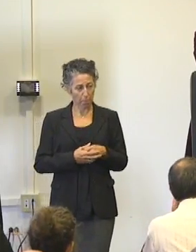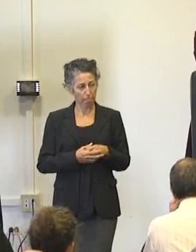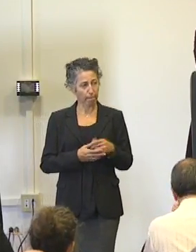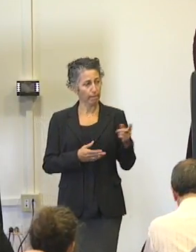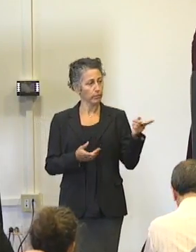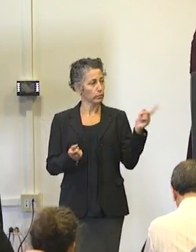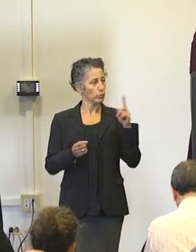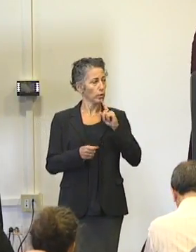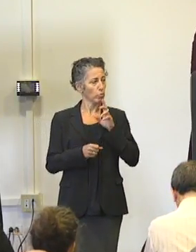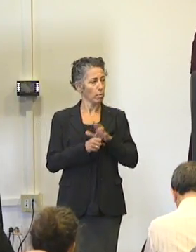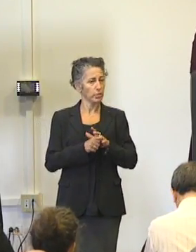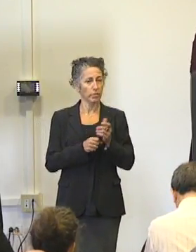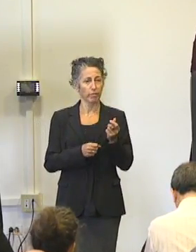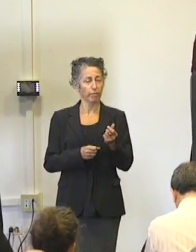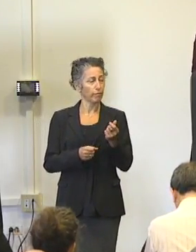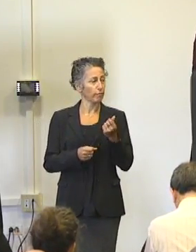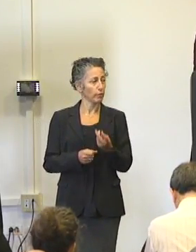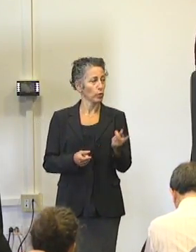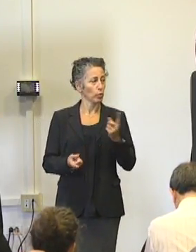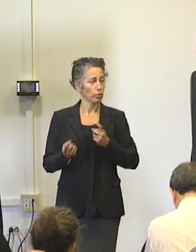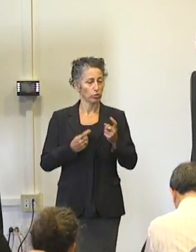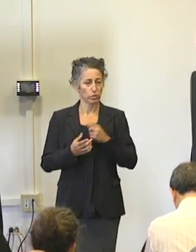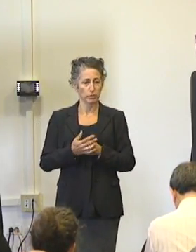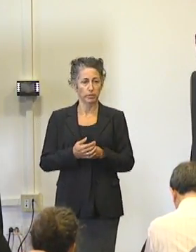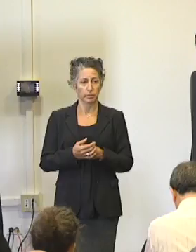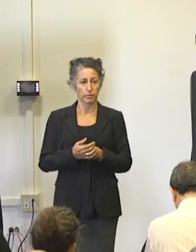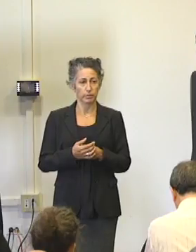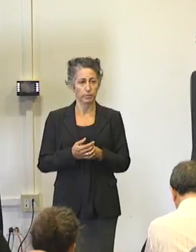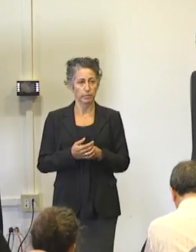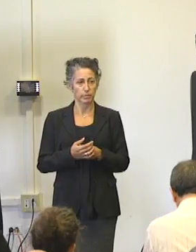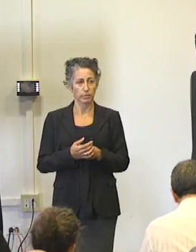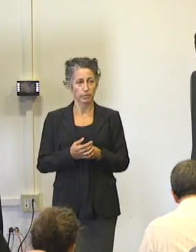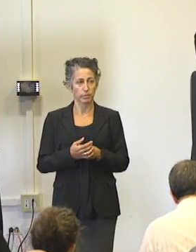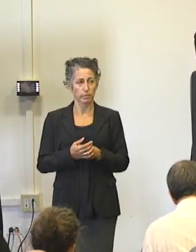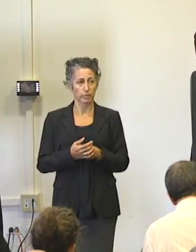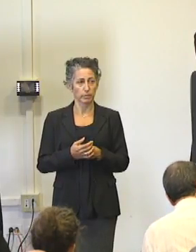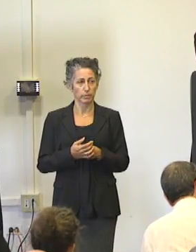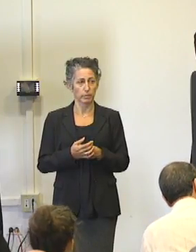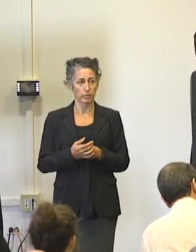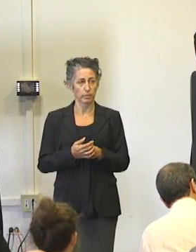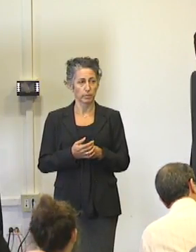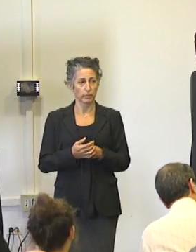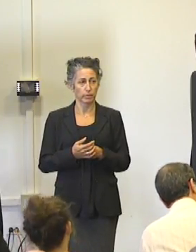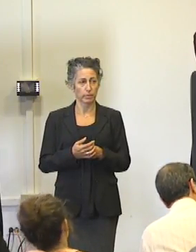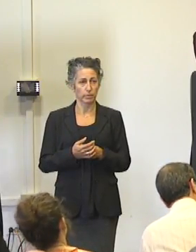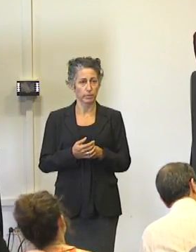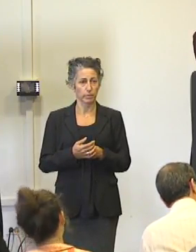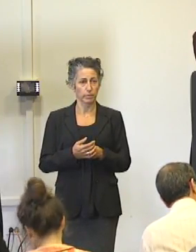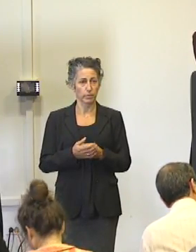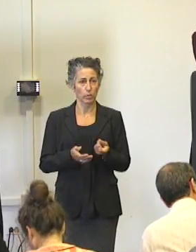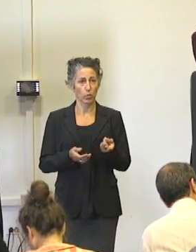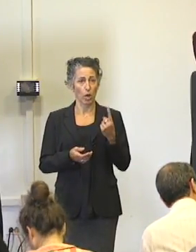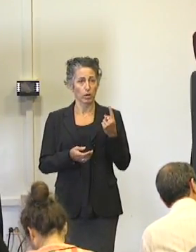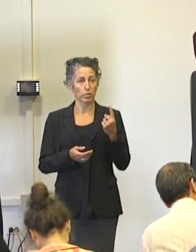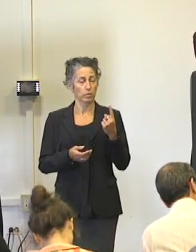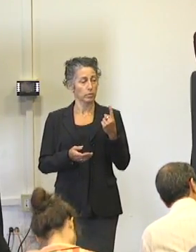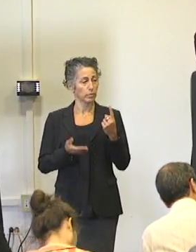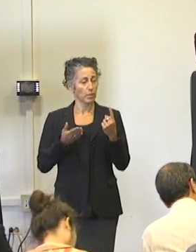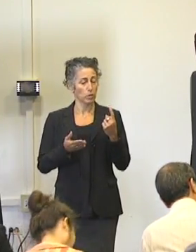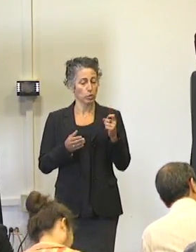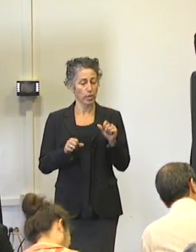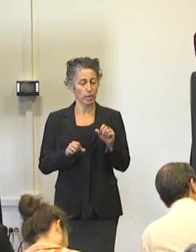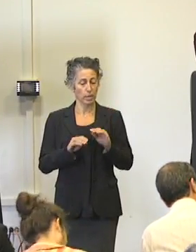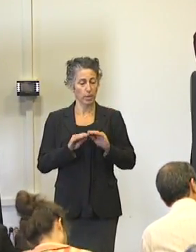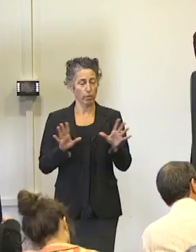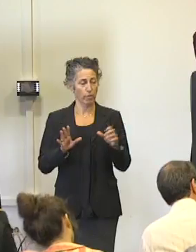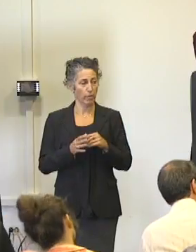that we promised. And the first one, there are some more sort of detailed ones, but I want to start with one that I think is is just something you can clarify for mm-hmm. for the audience,